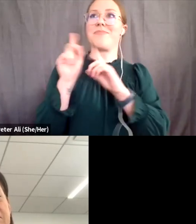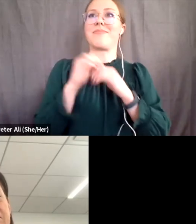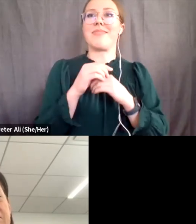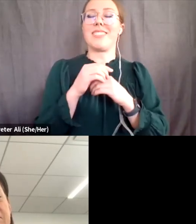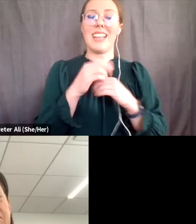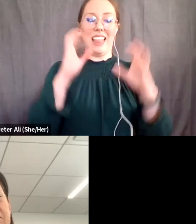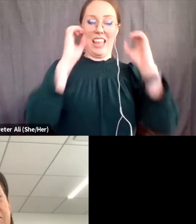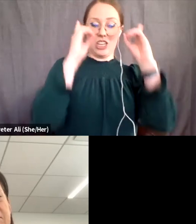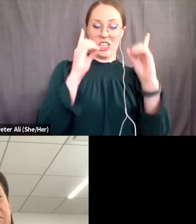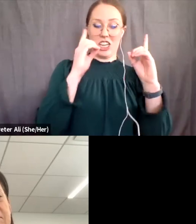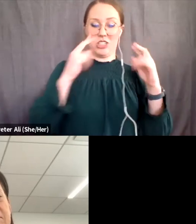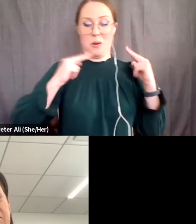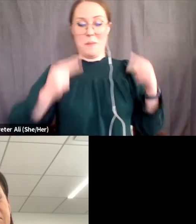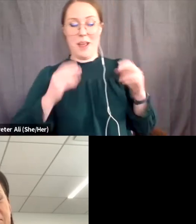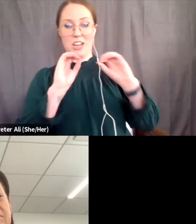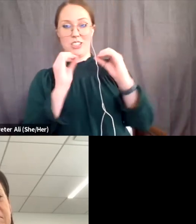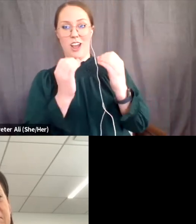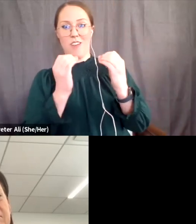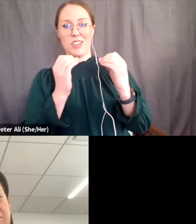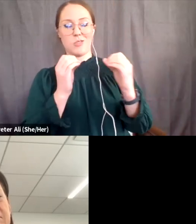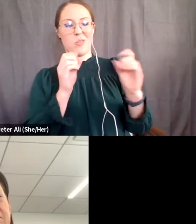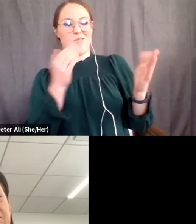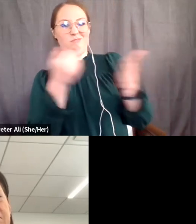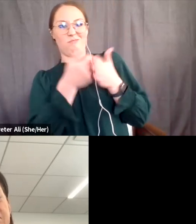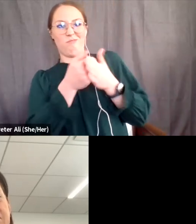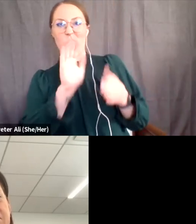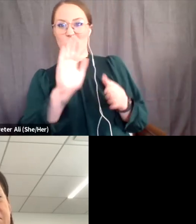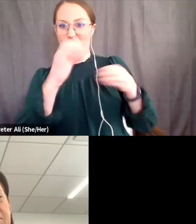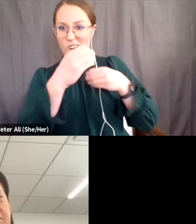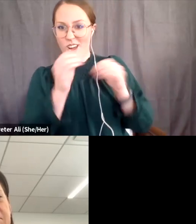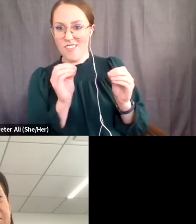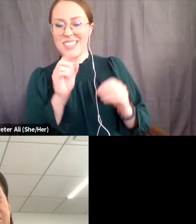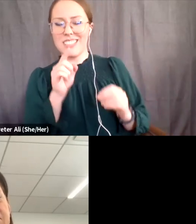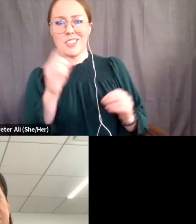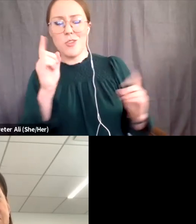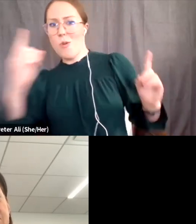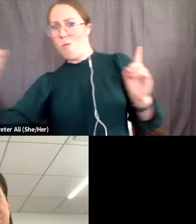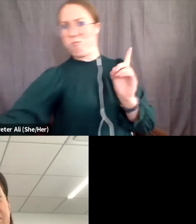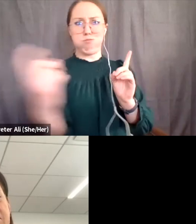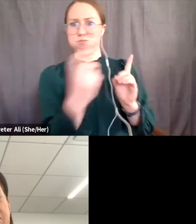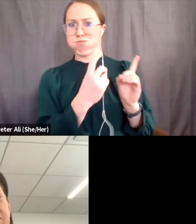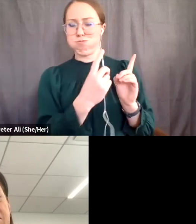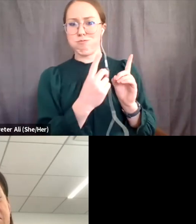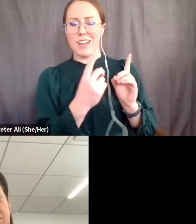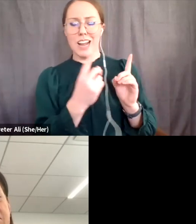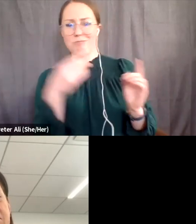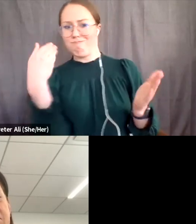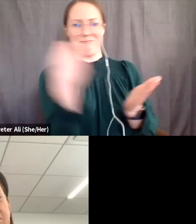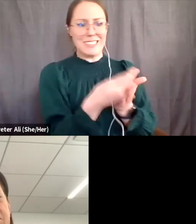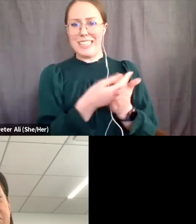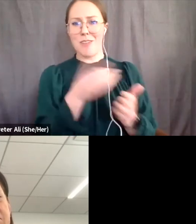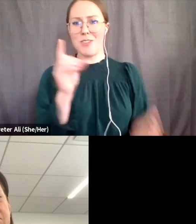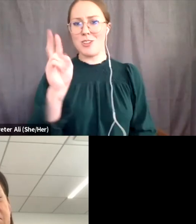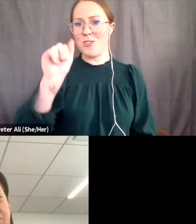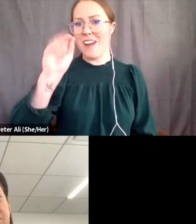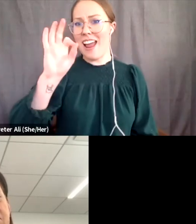Humanities office was adjacent to your office. And you came racing in and you slapped this draft of a brochure on my desk. You